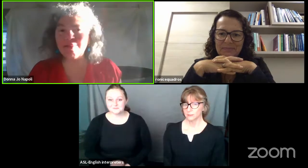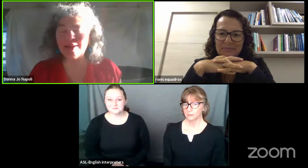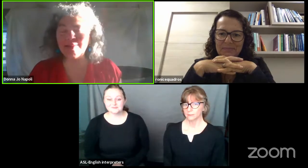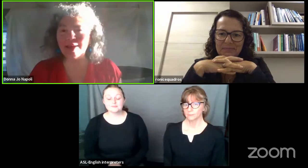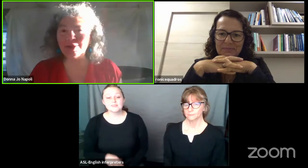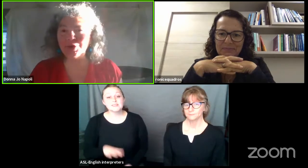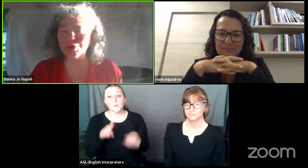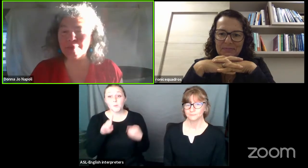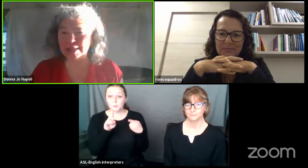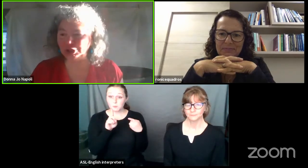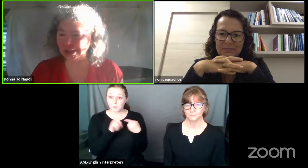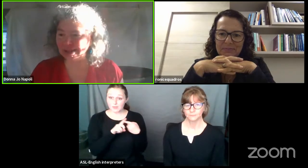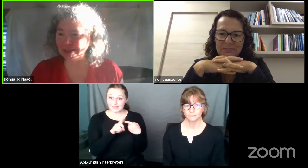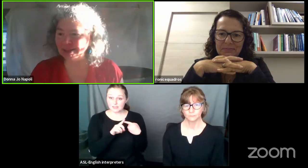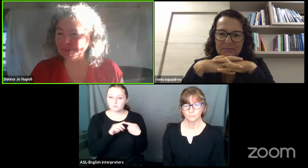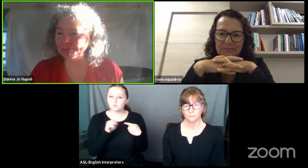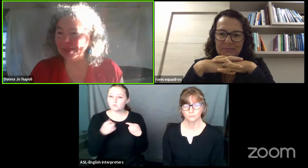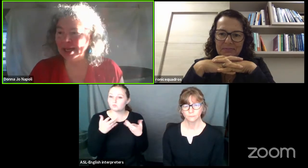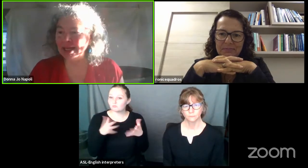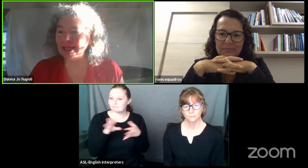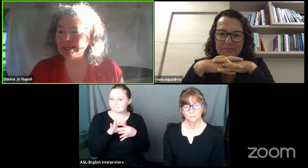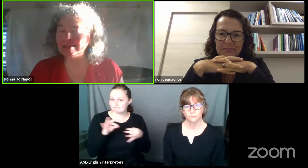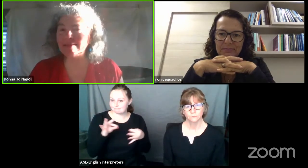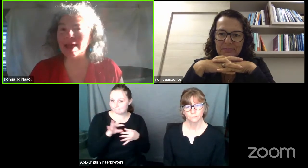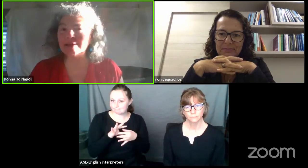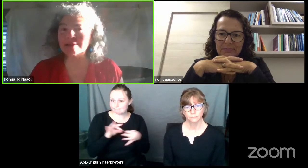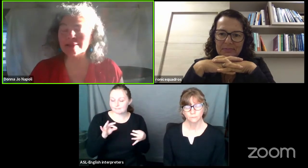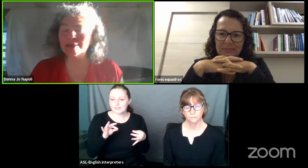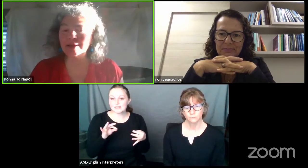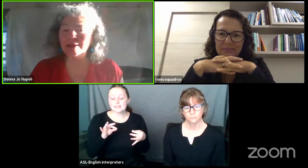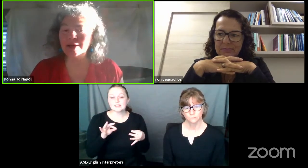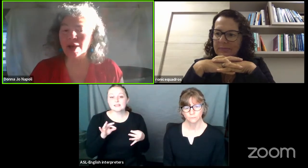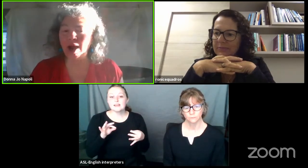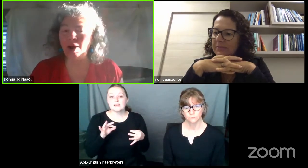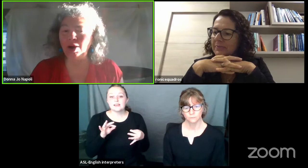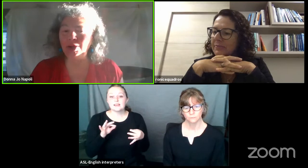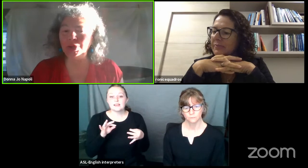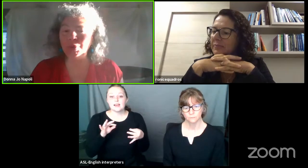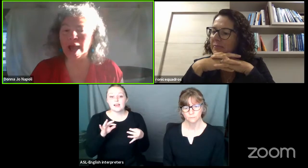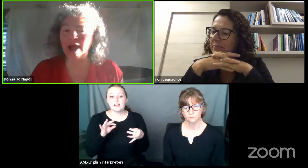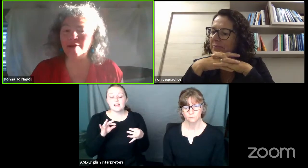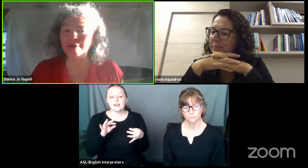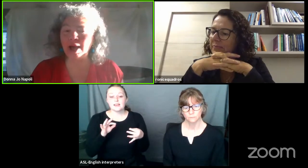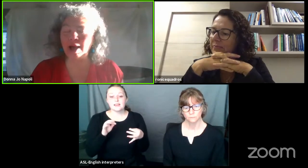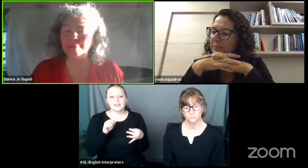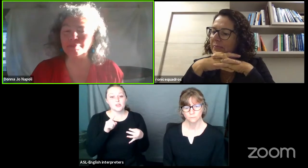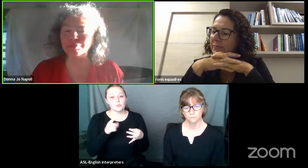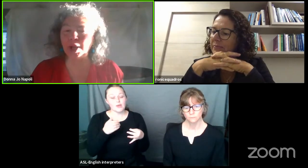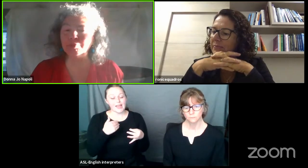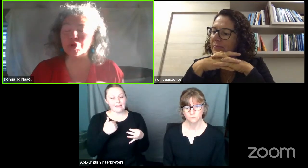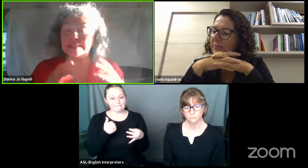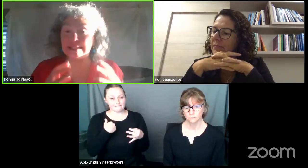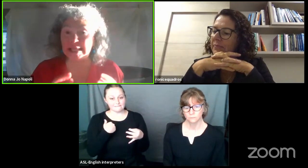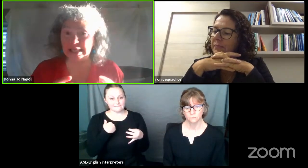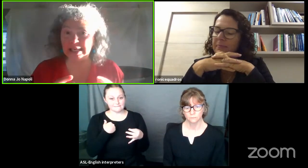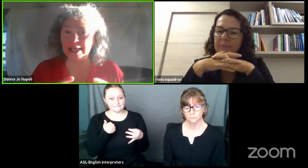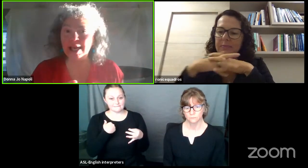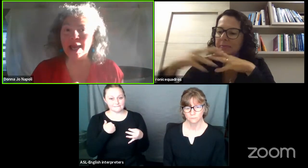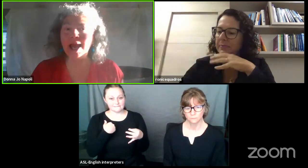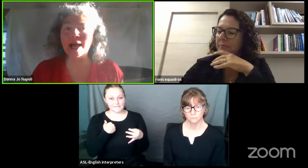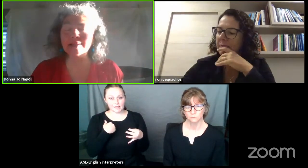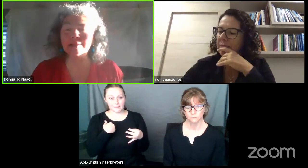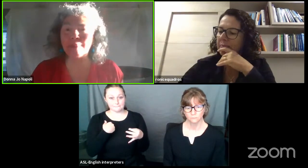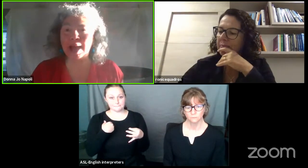One thing that you mentioned is that you have